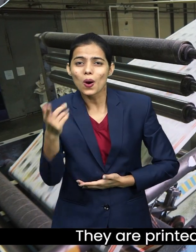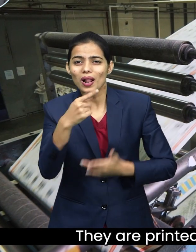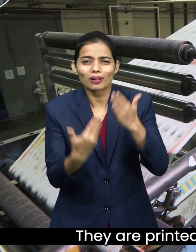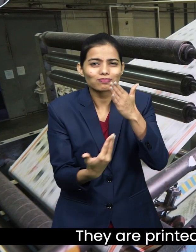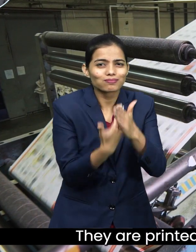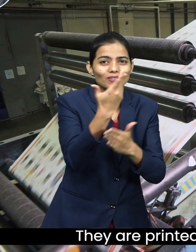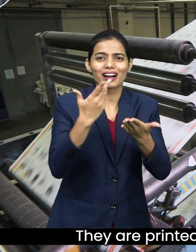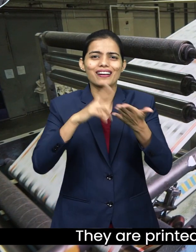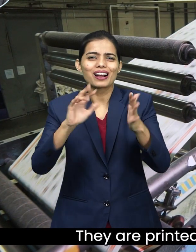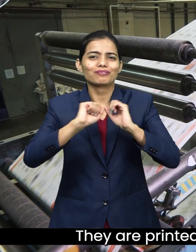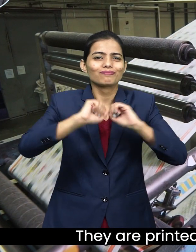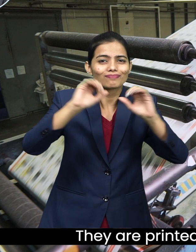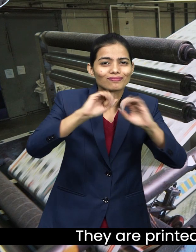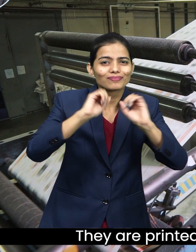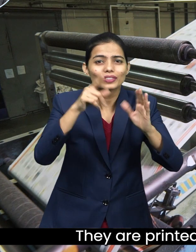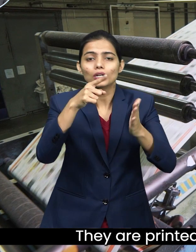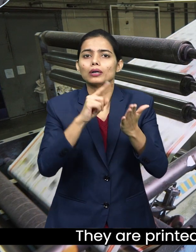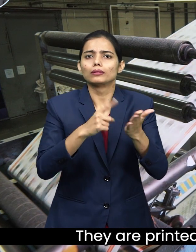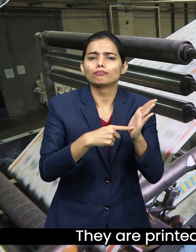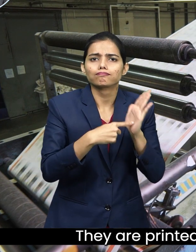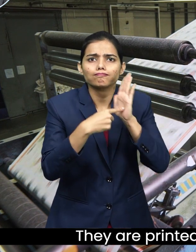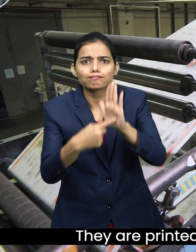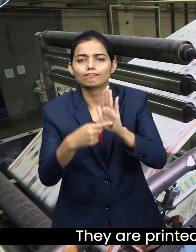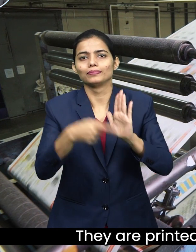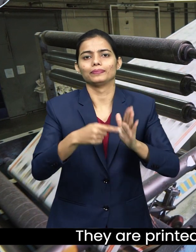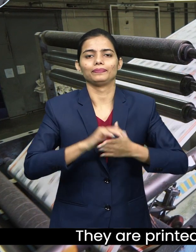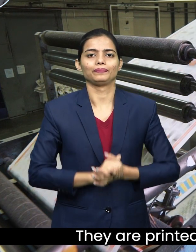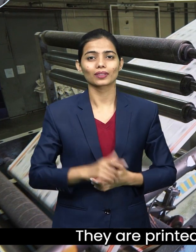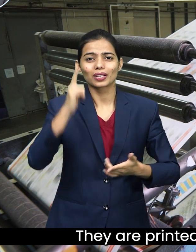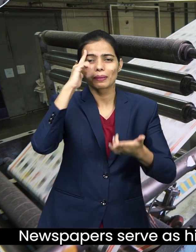They are printed and distributed regularly.